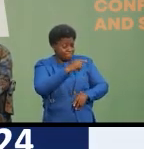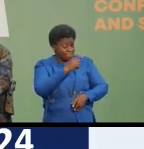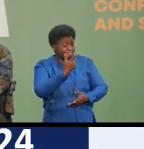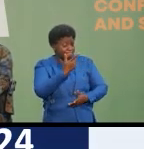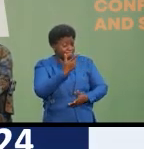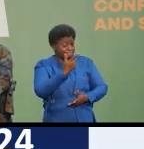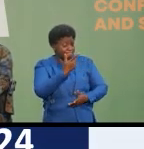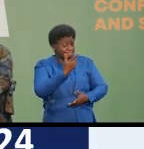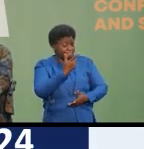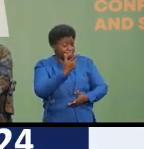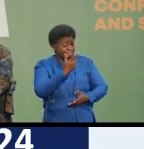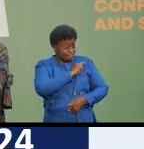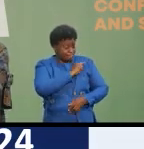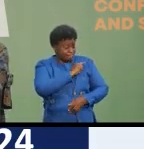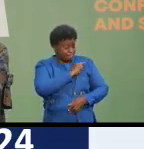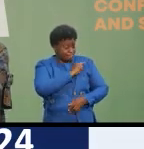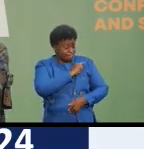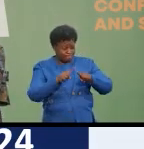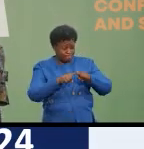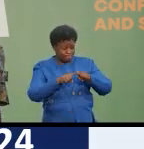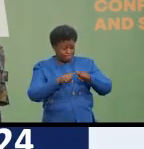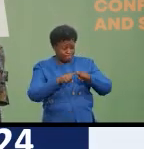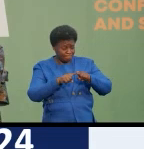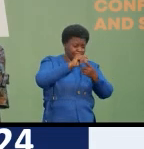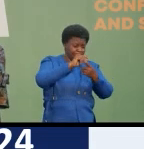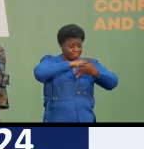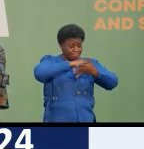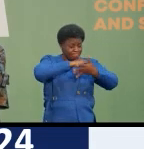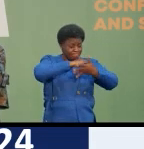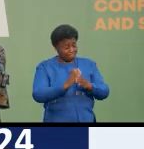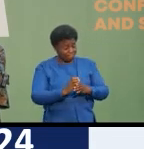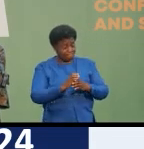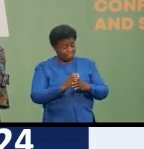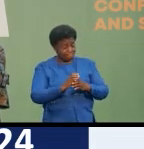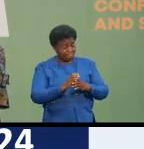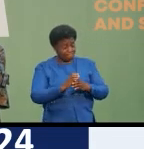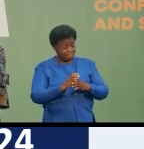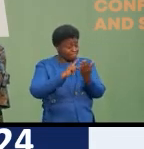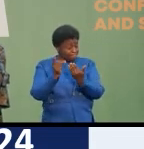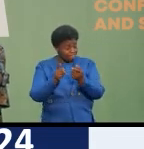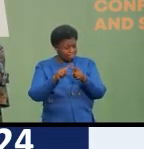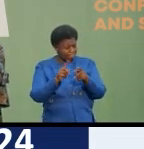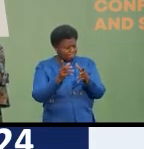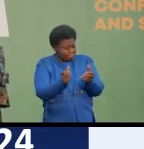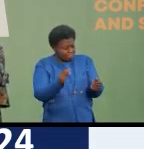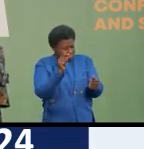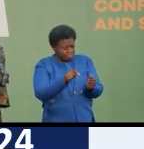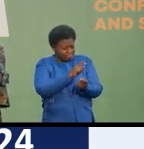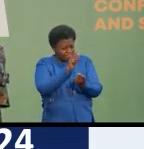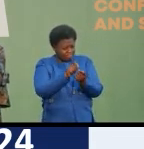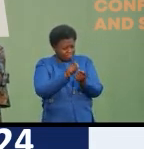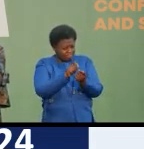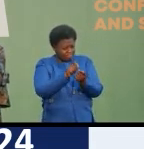disparity highlights the urgent need for targeted prevention and treatment programs that address the specific vulnerabilities